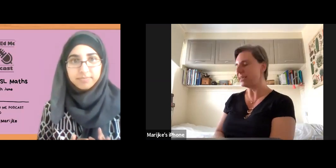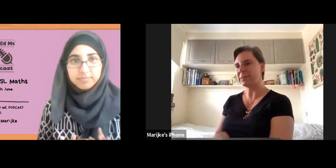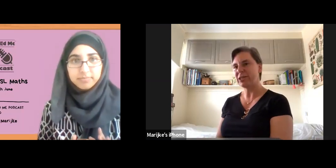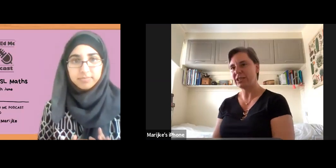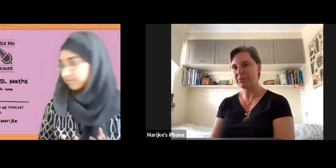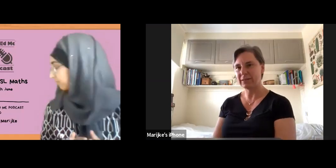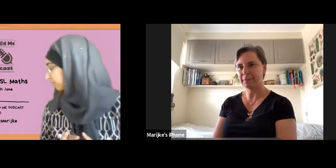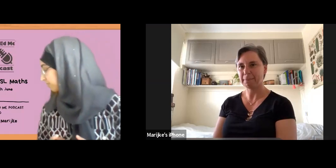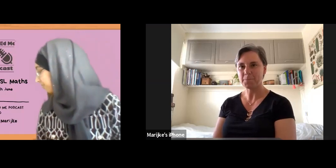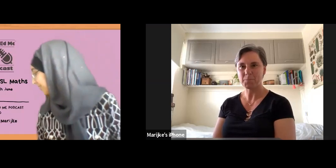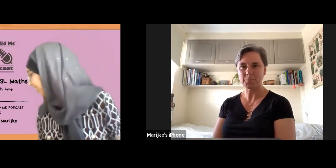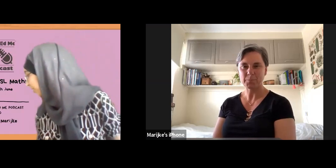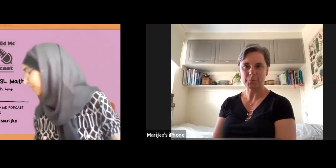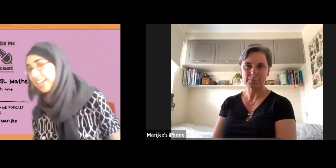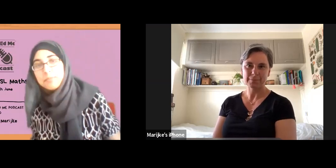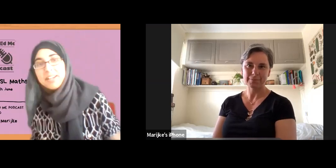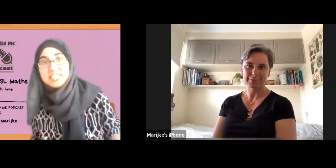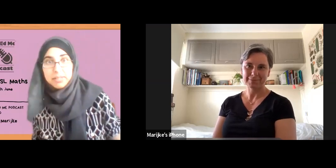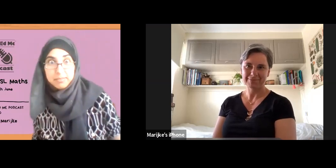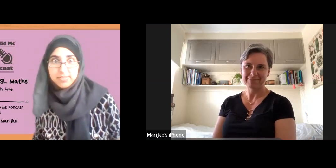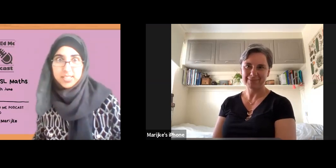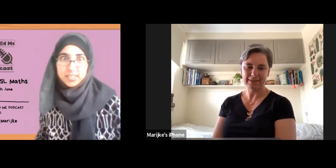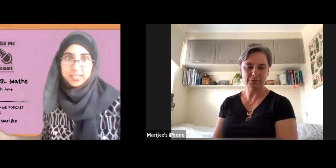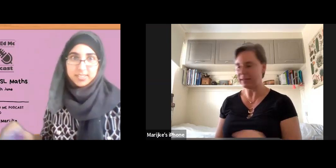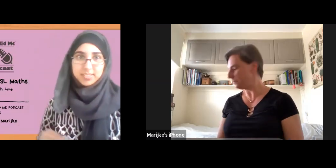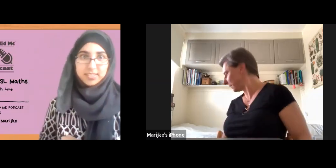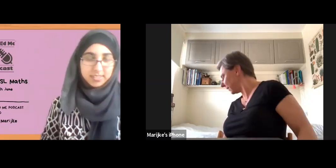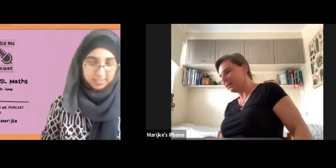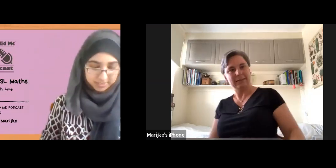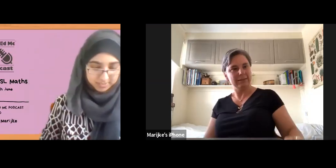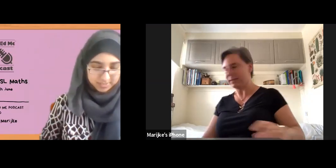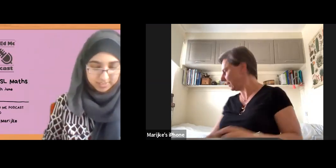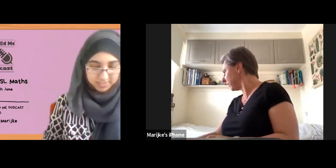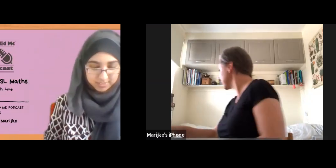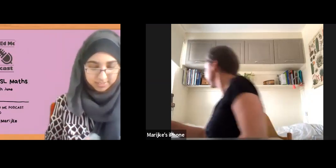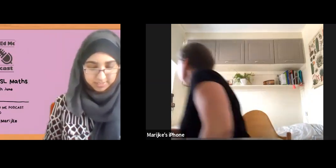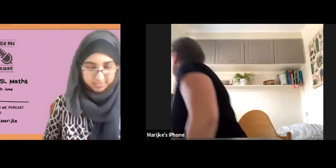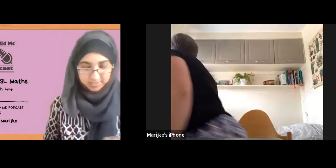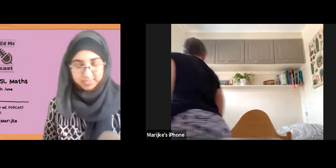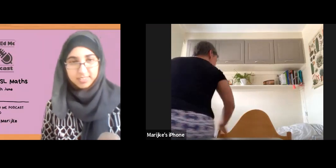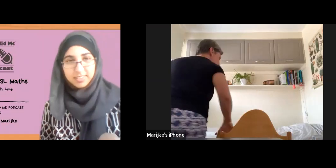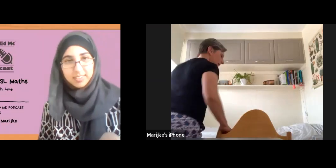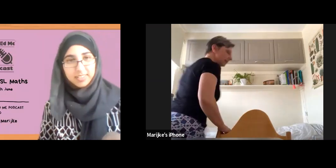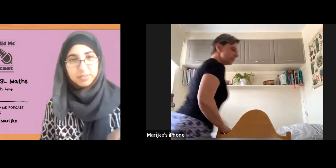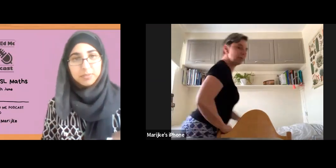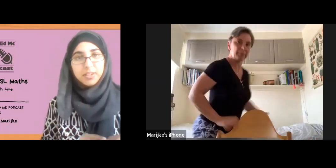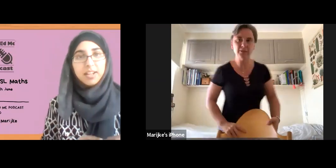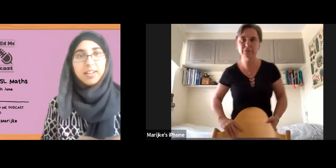some engineering. Oh, okay, you might need some paper for this. Right. Let me get some paper. I'll get some paper. Do I